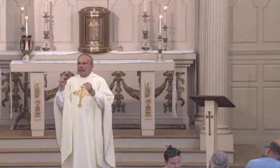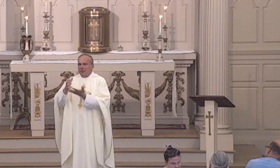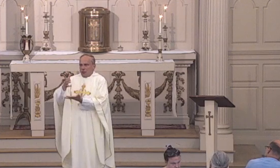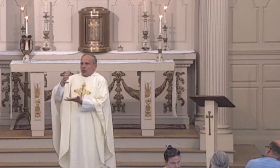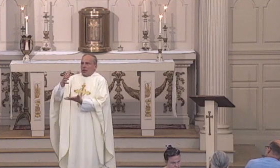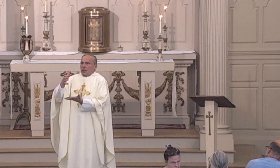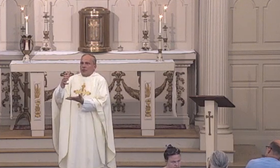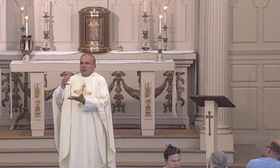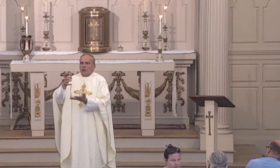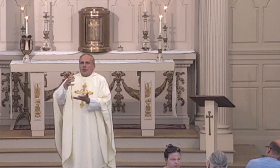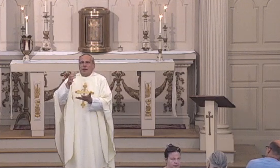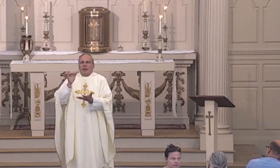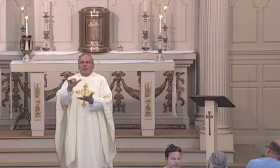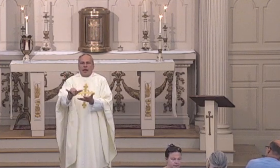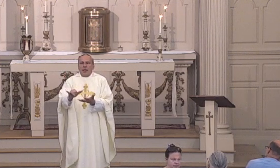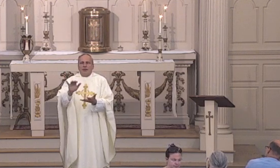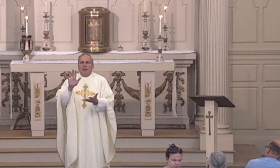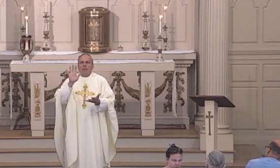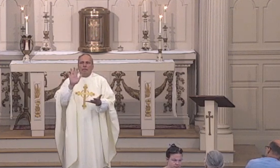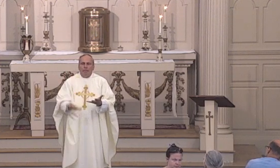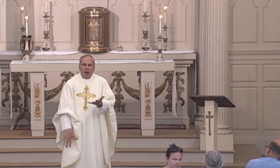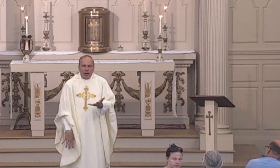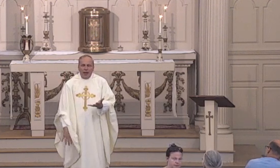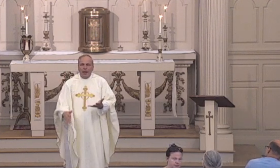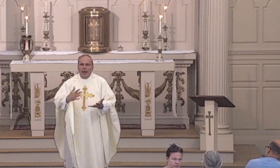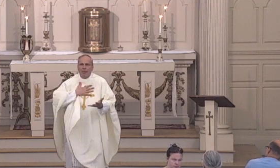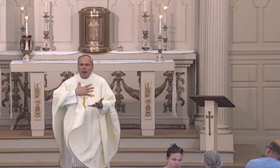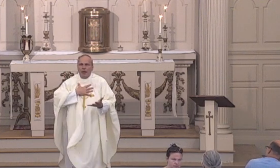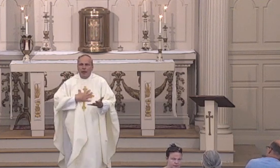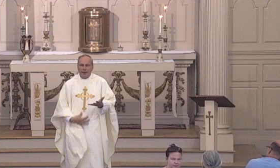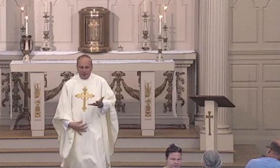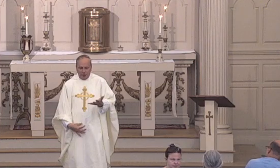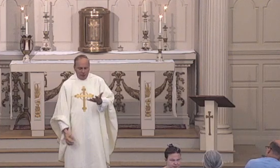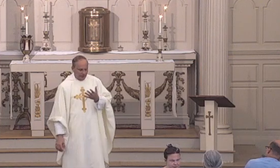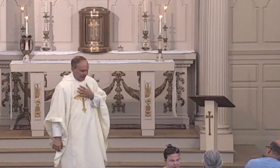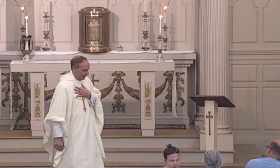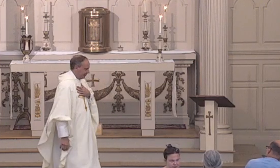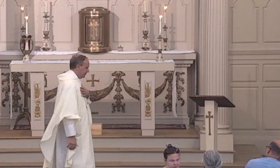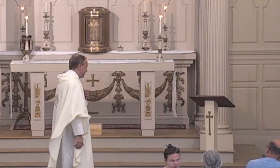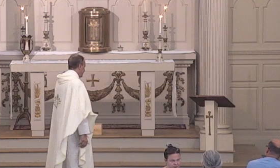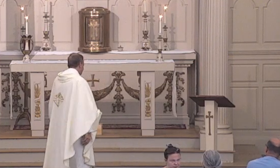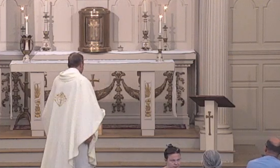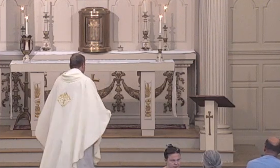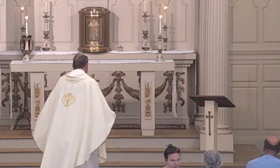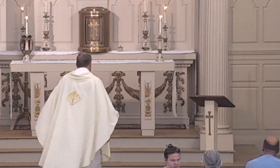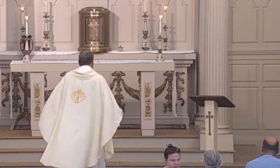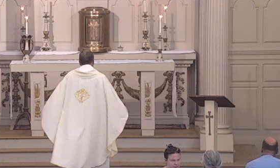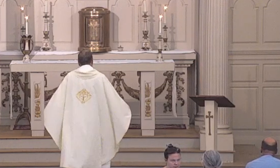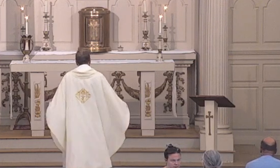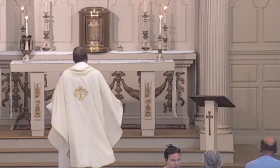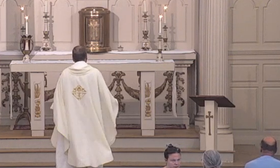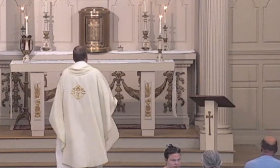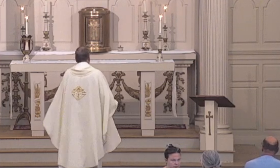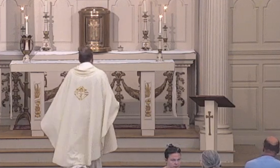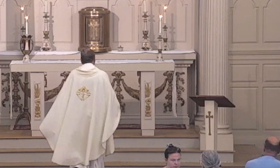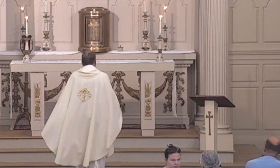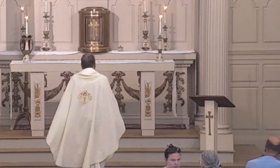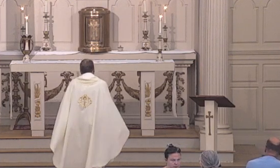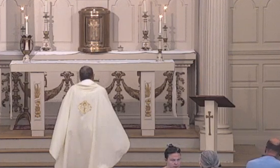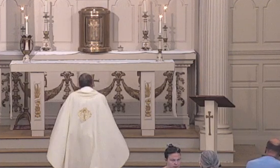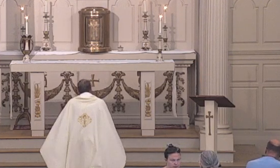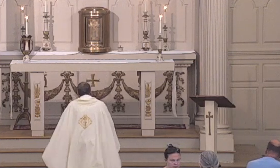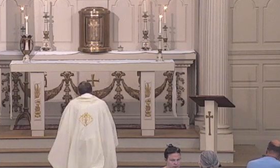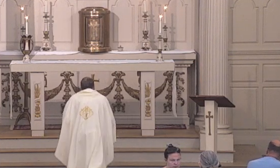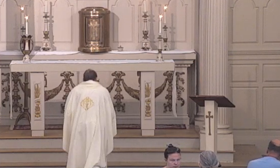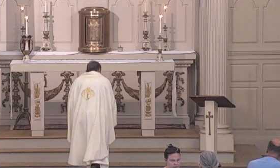heaven. It is the saving chalice that they so long for.